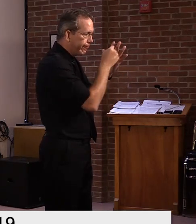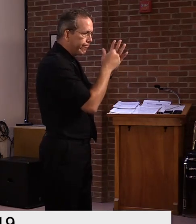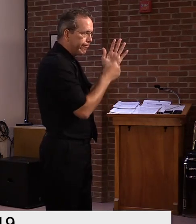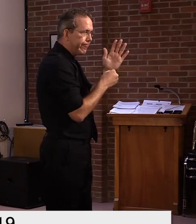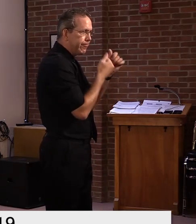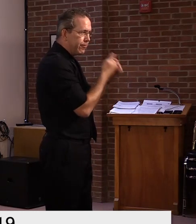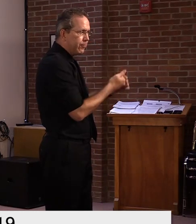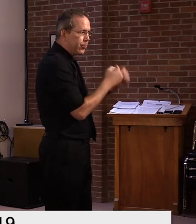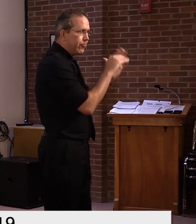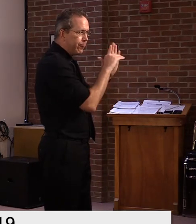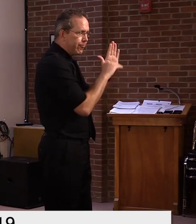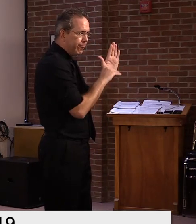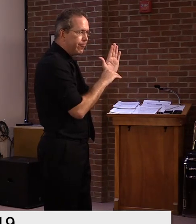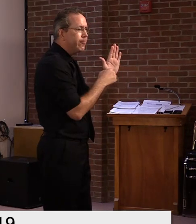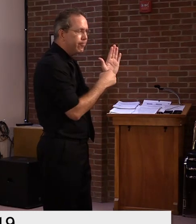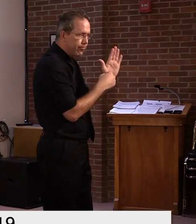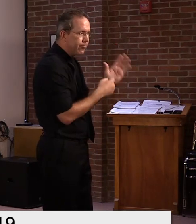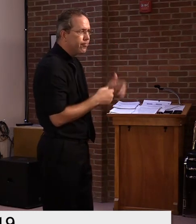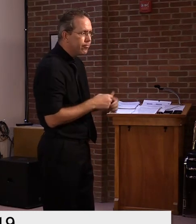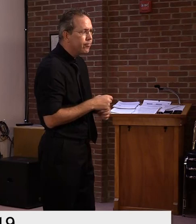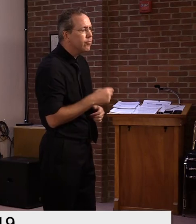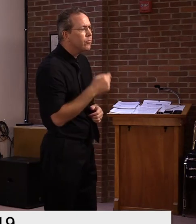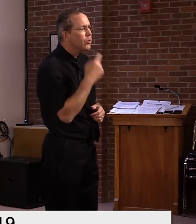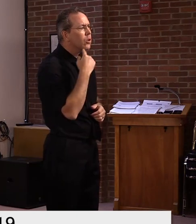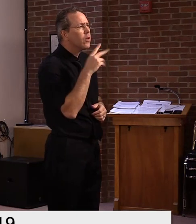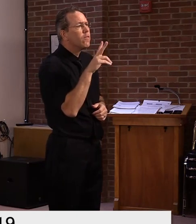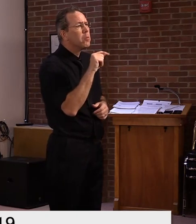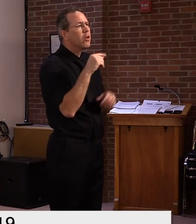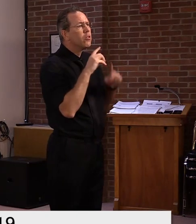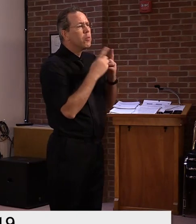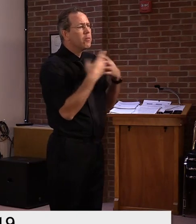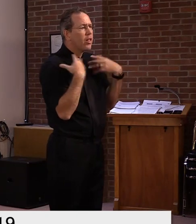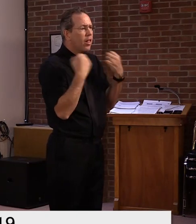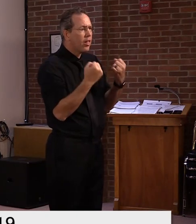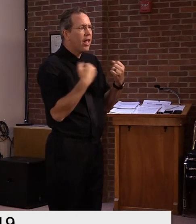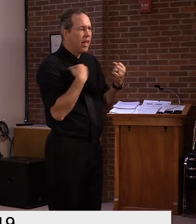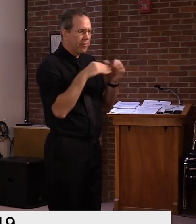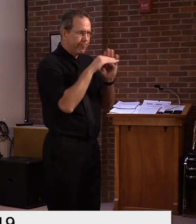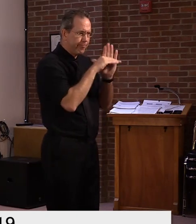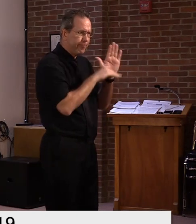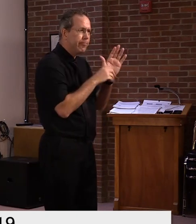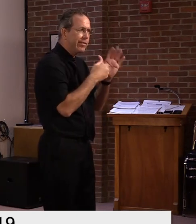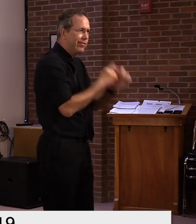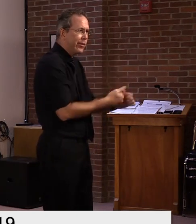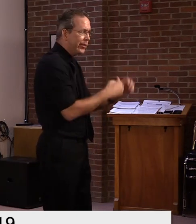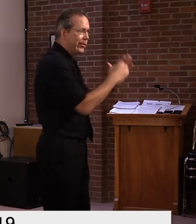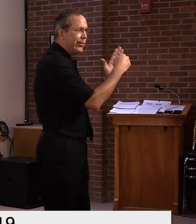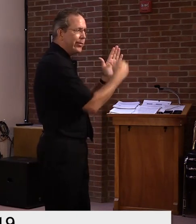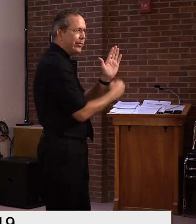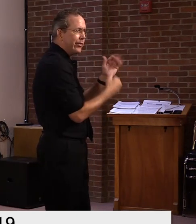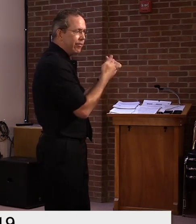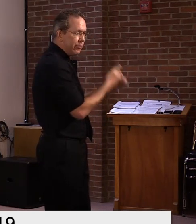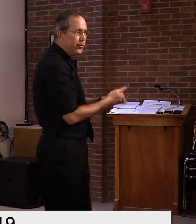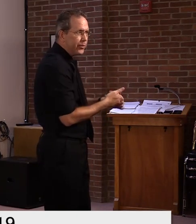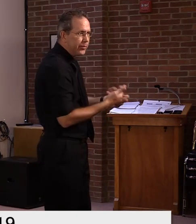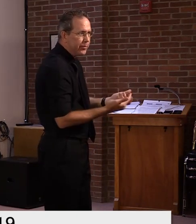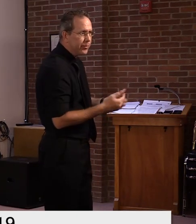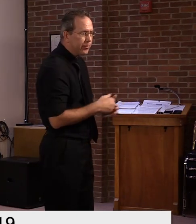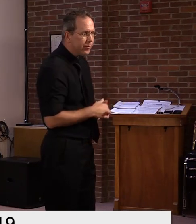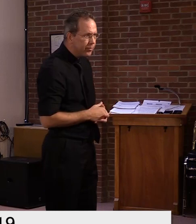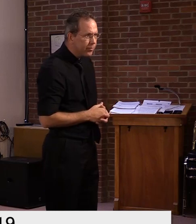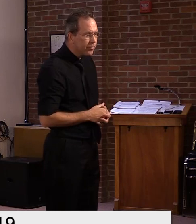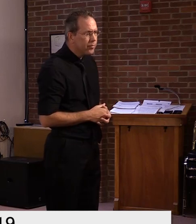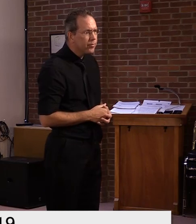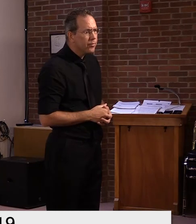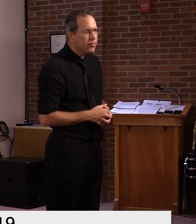follow VDH's health guidelines as related to operating a child care system during COVID. They're not